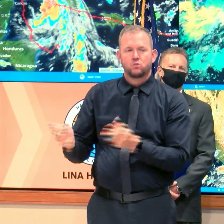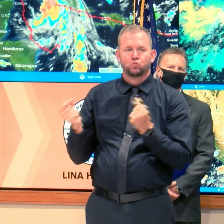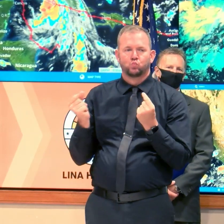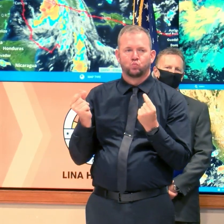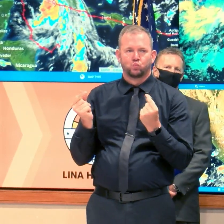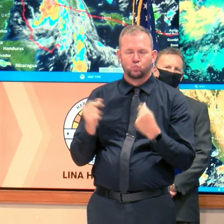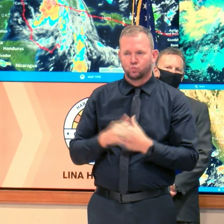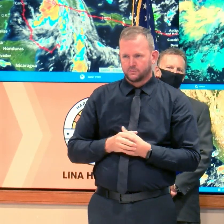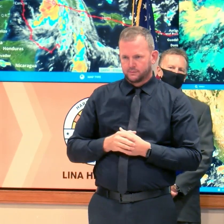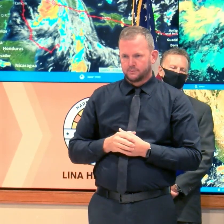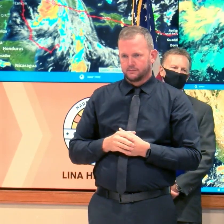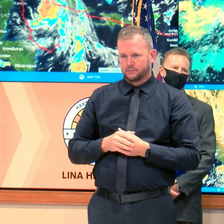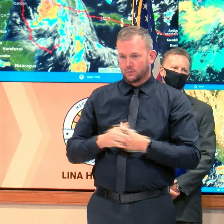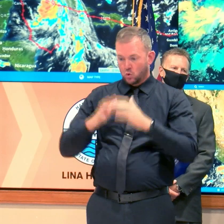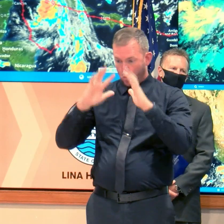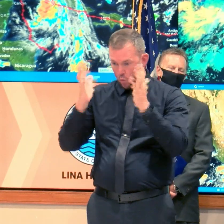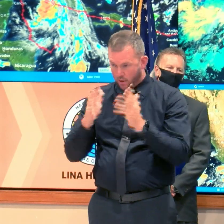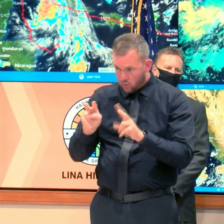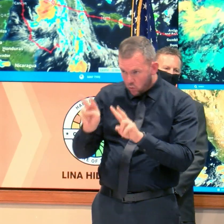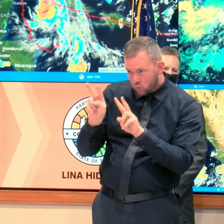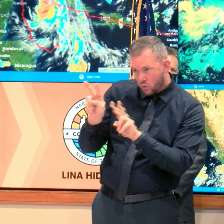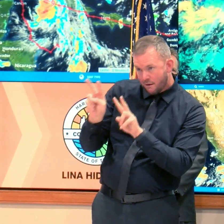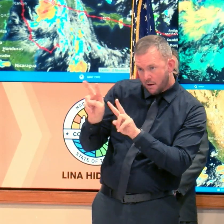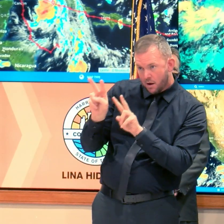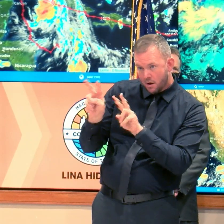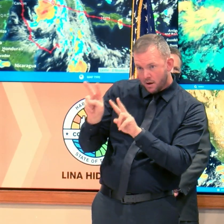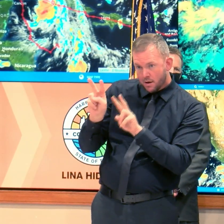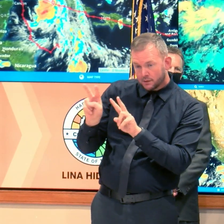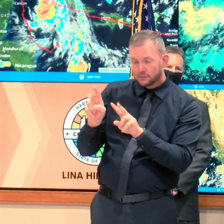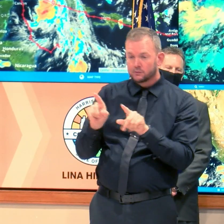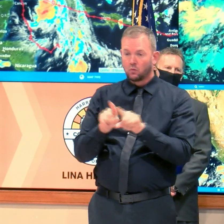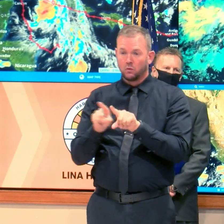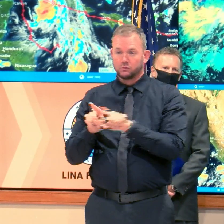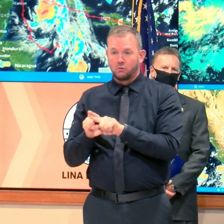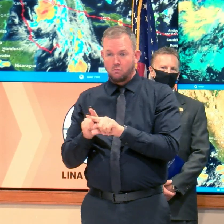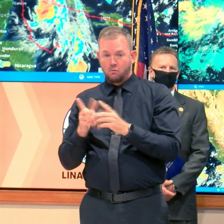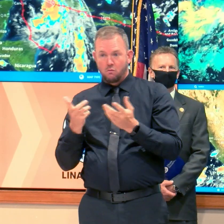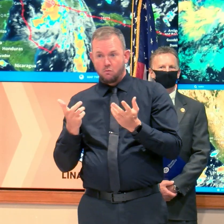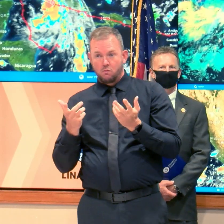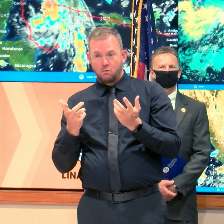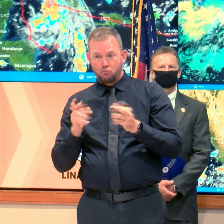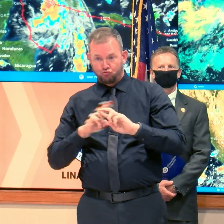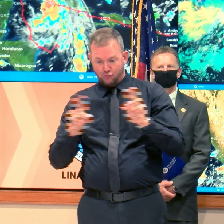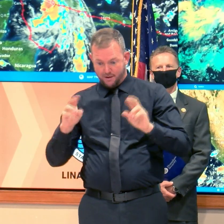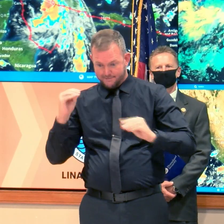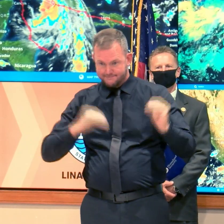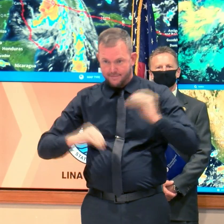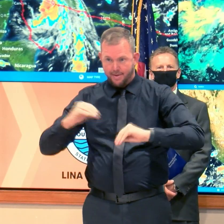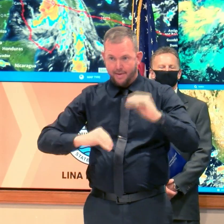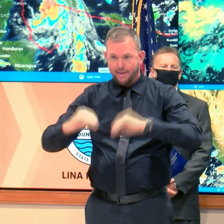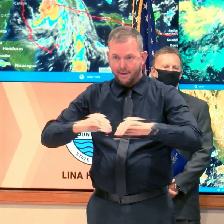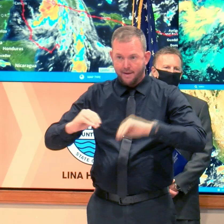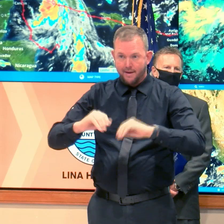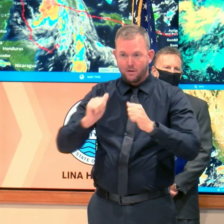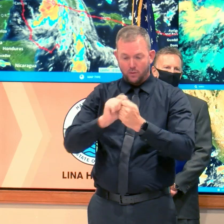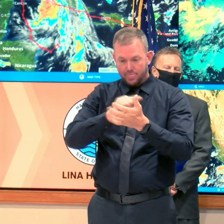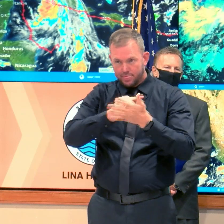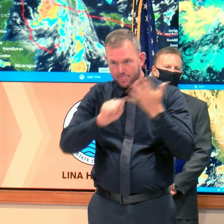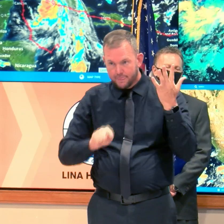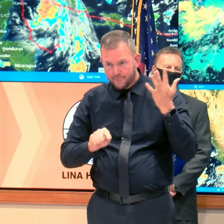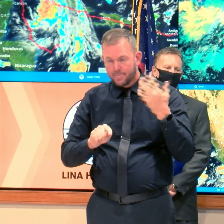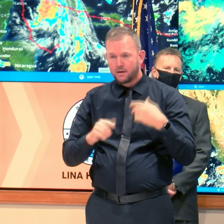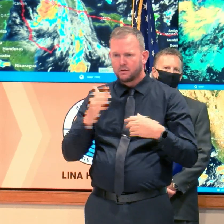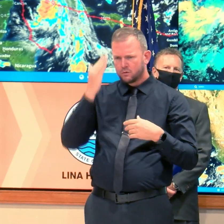reports, just like we are doing that. You should be doing it, so you will know where things are,